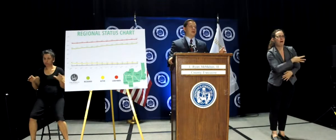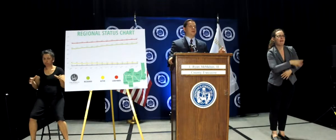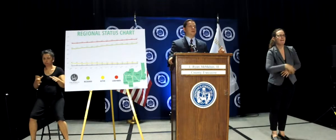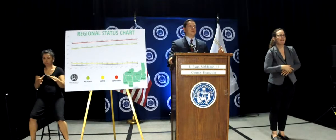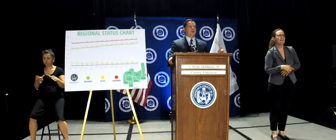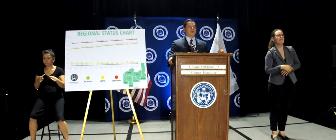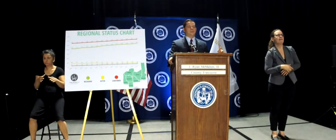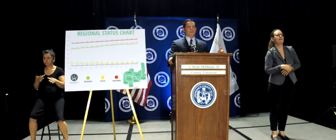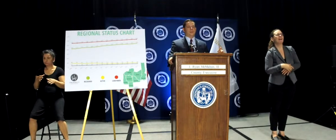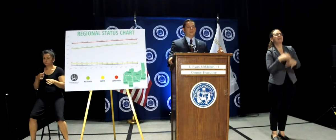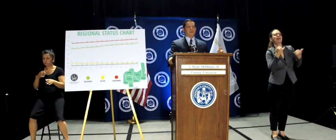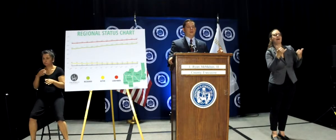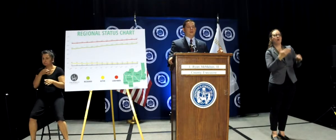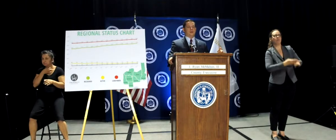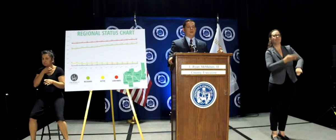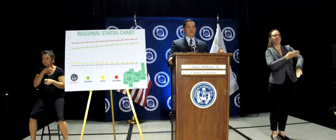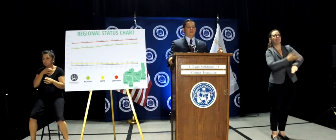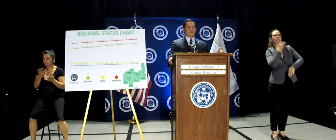something that,